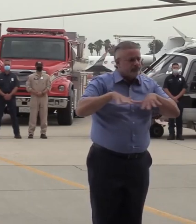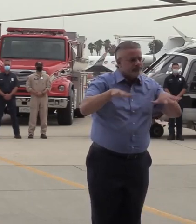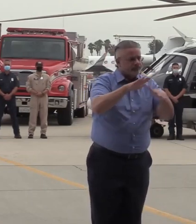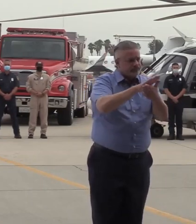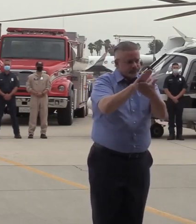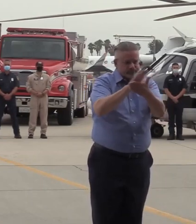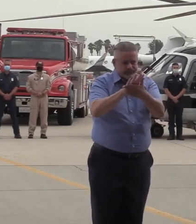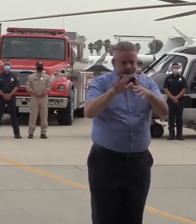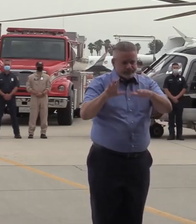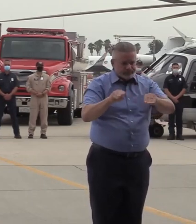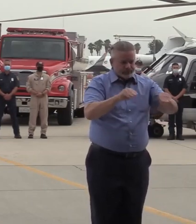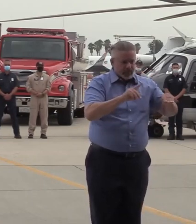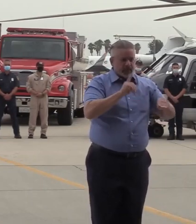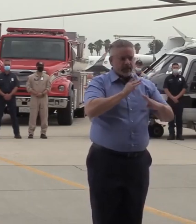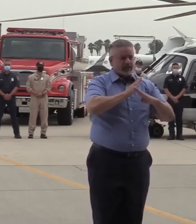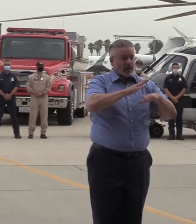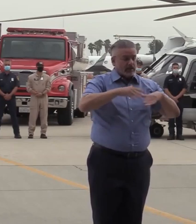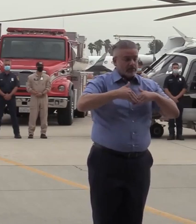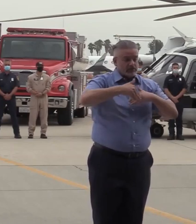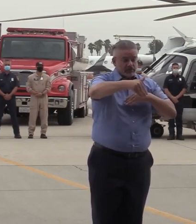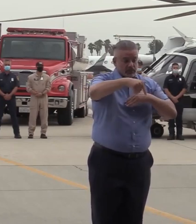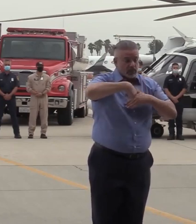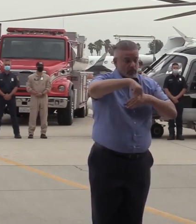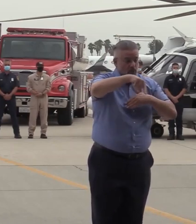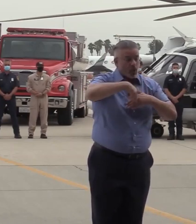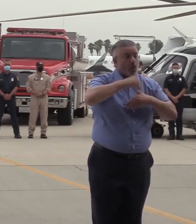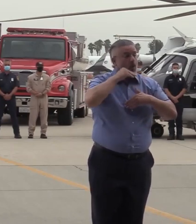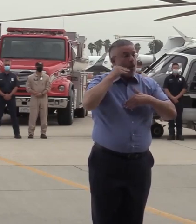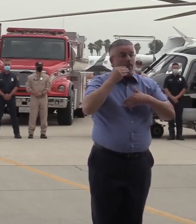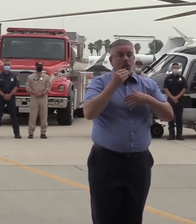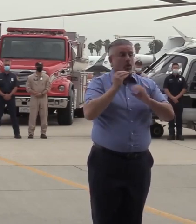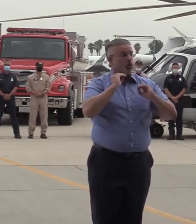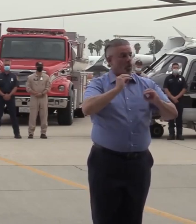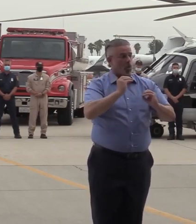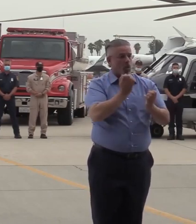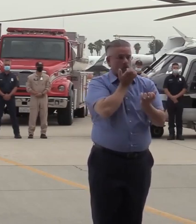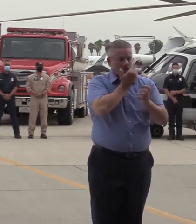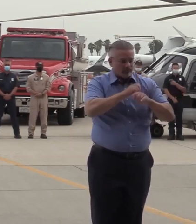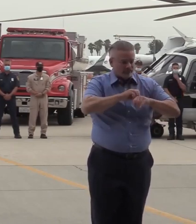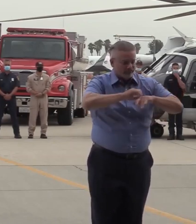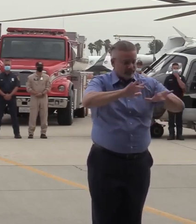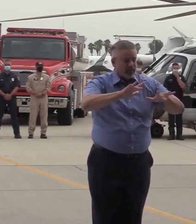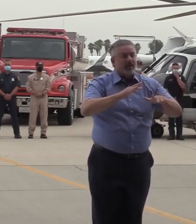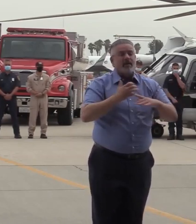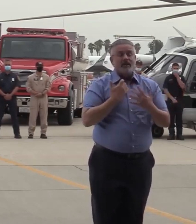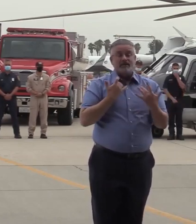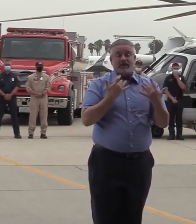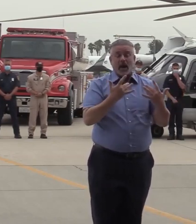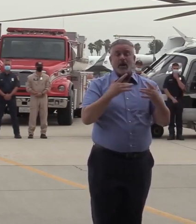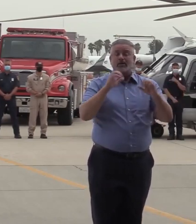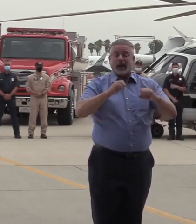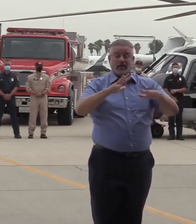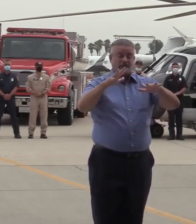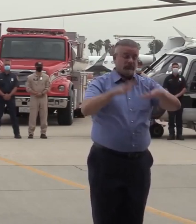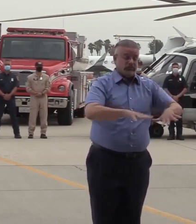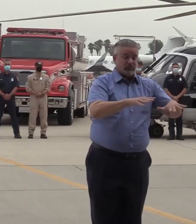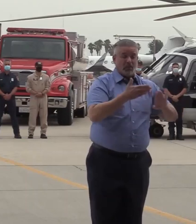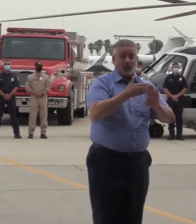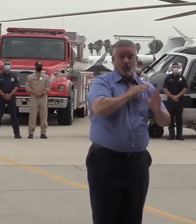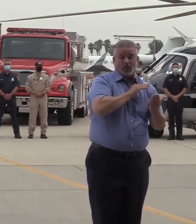an adequate, defensible space around your home, free of vegetation, so that firefighters can stop flames before they get to your